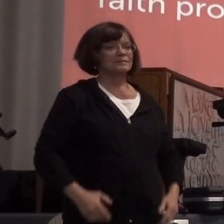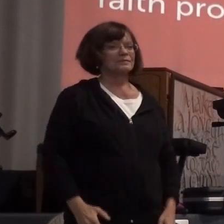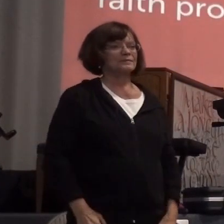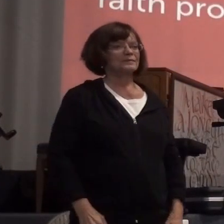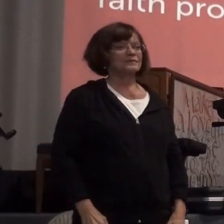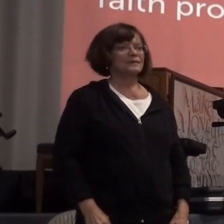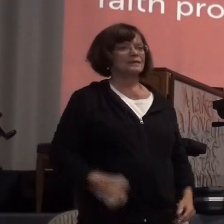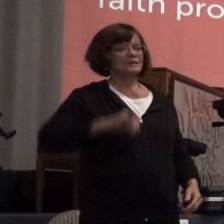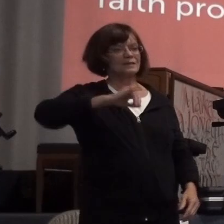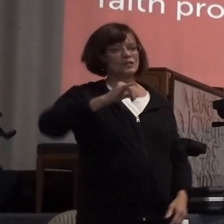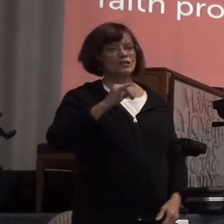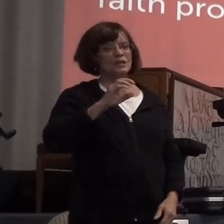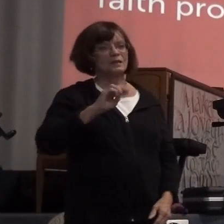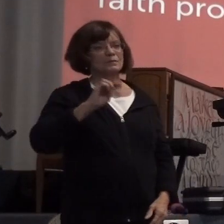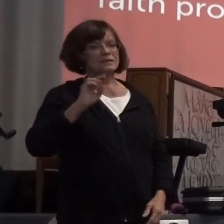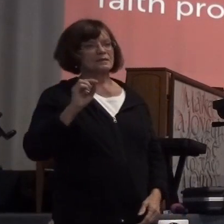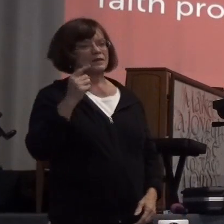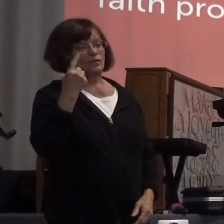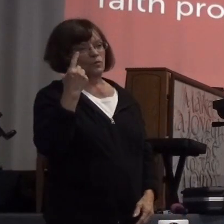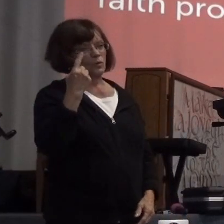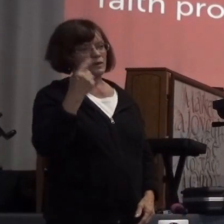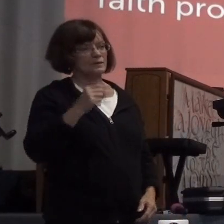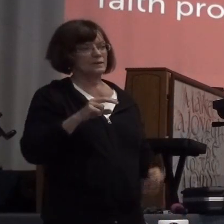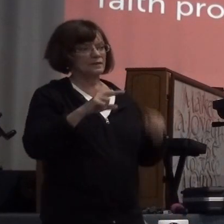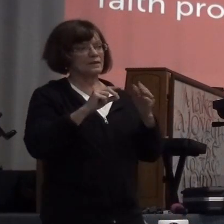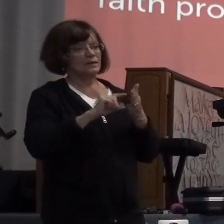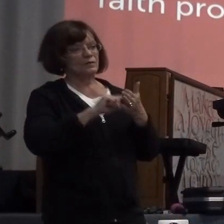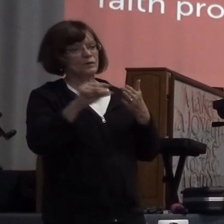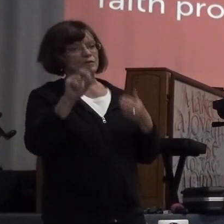But James 1, 2, and 3.